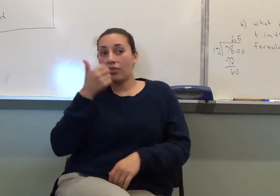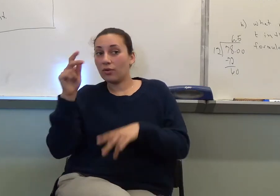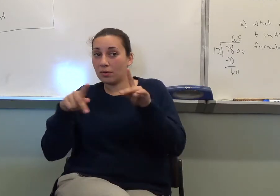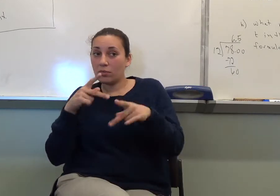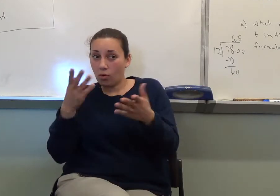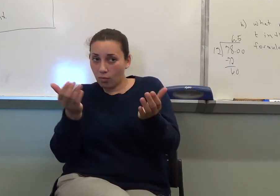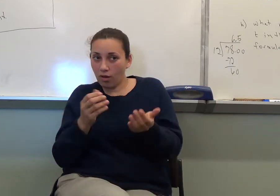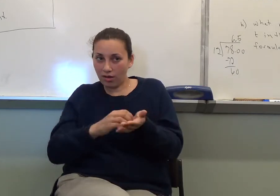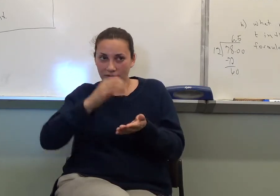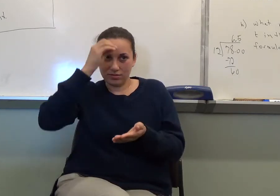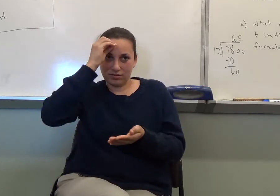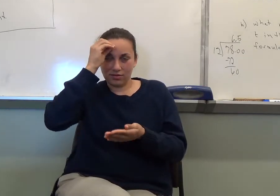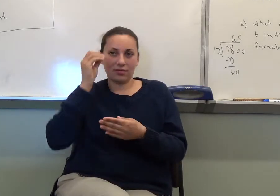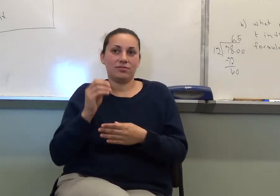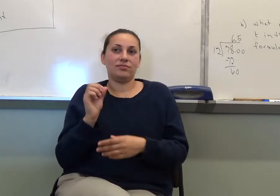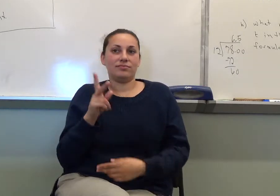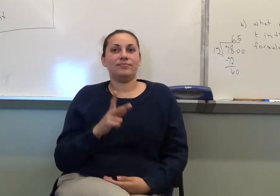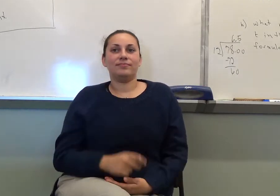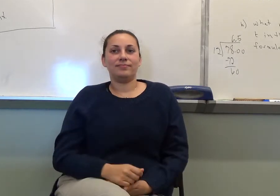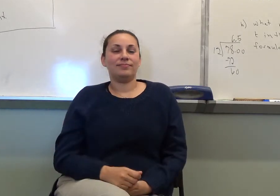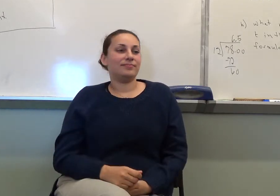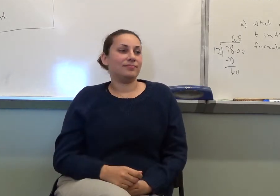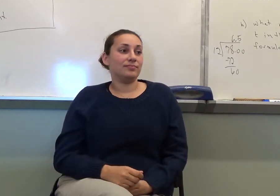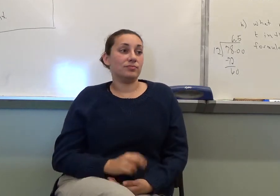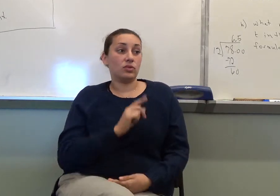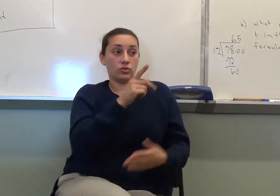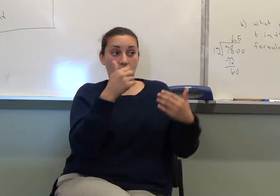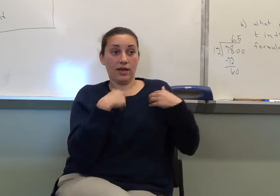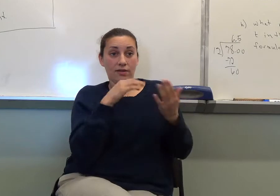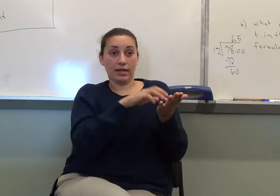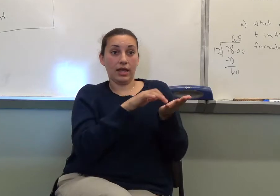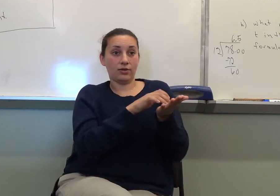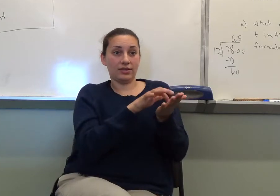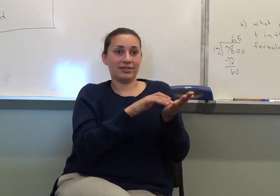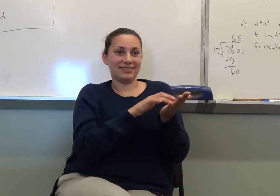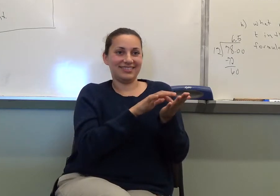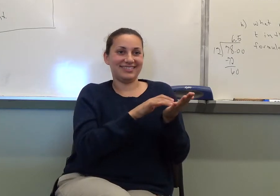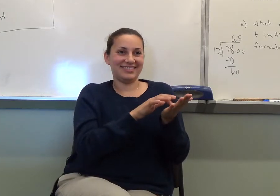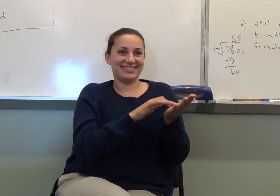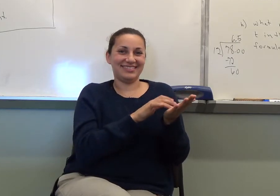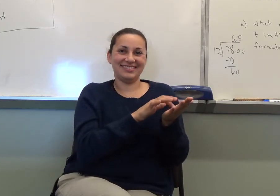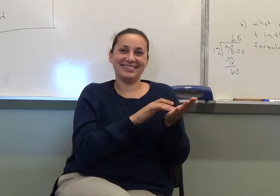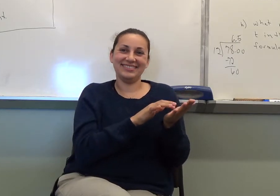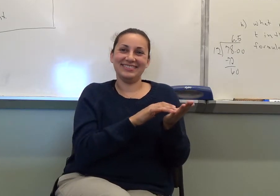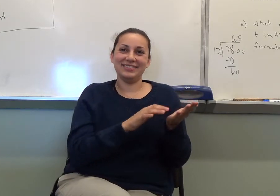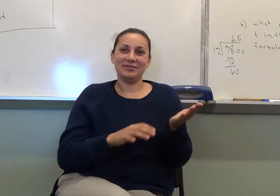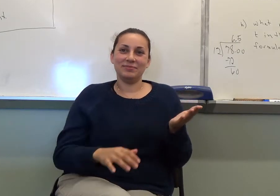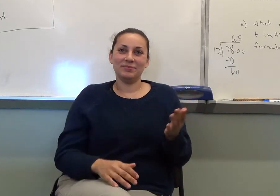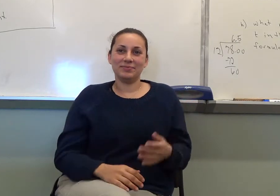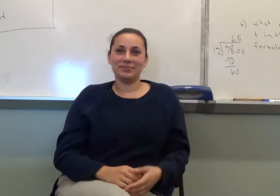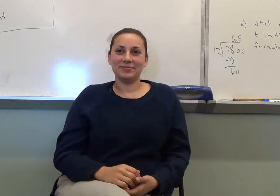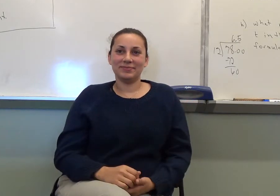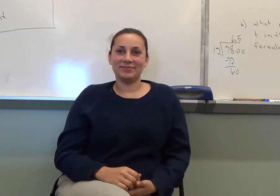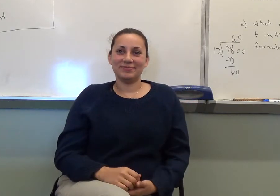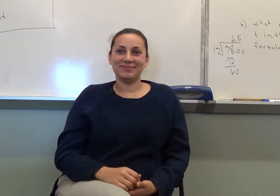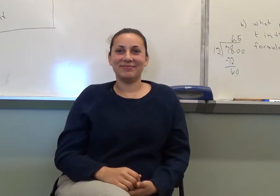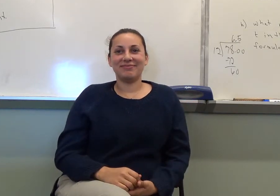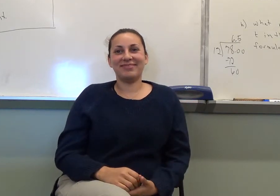not difficult. And do you have a calculator? Yeah, Do you bring it? yeah. Okay, so it might be a good idea to